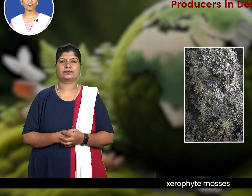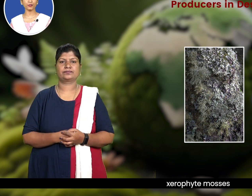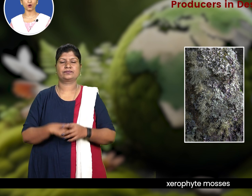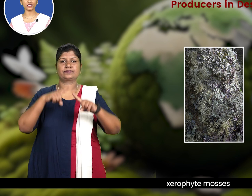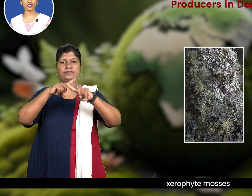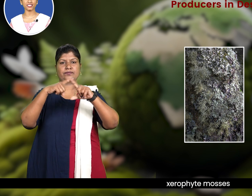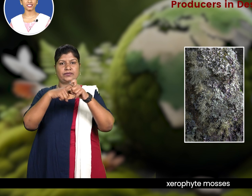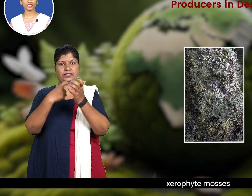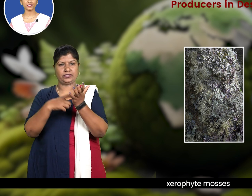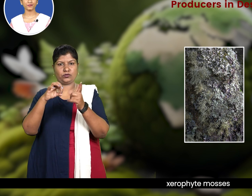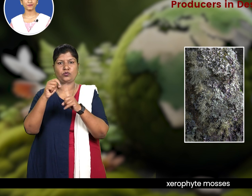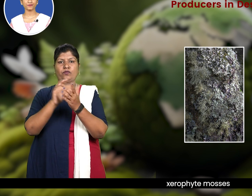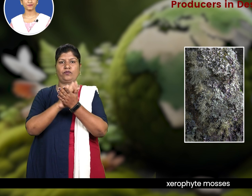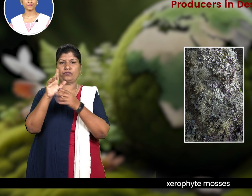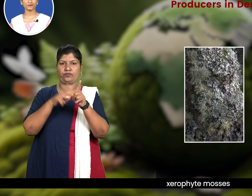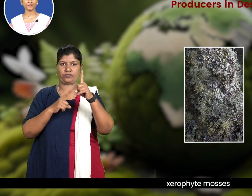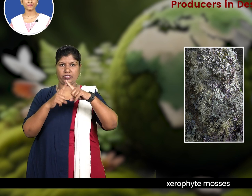xerophyte mosses